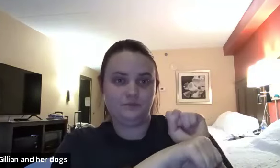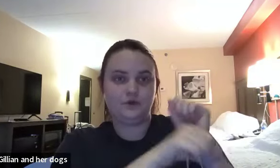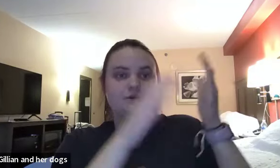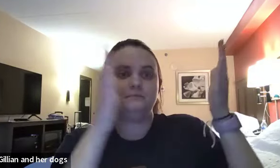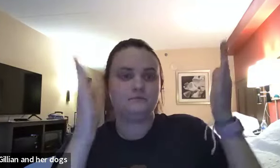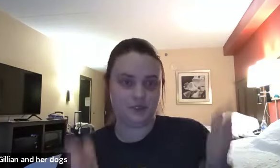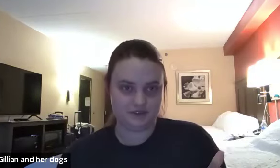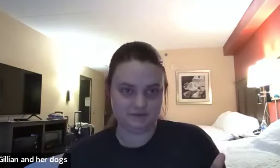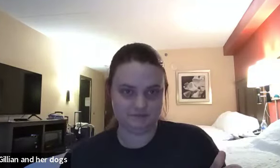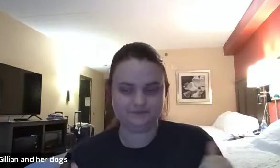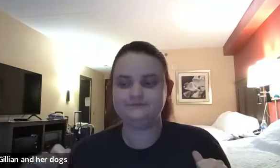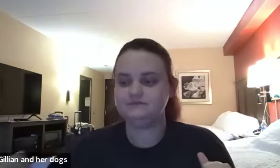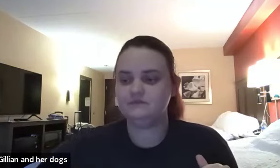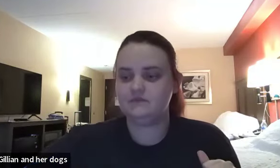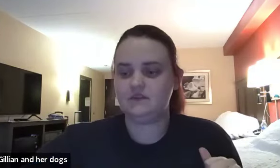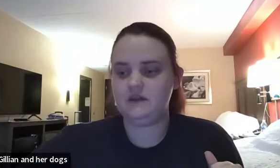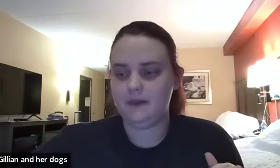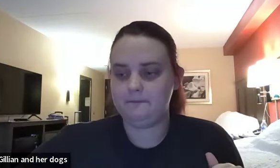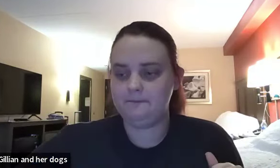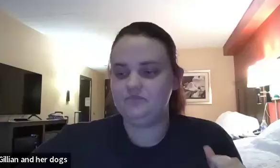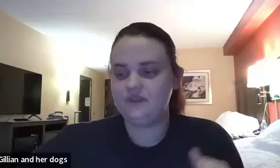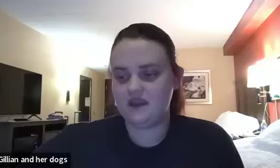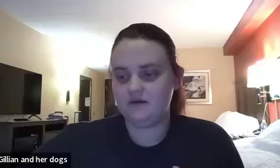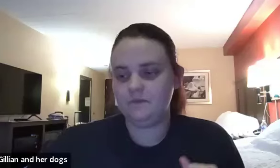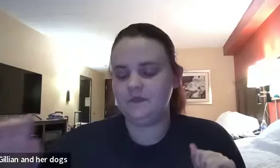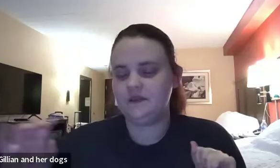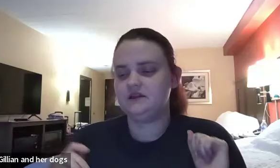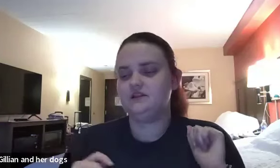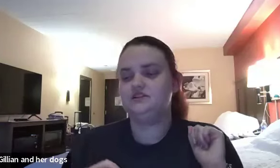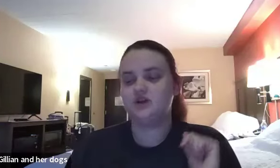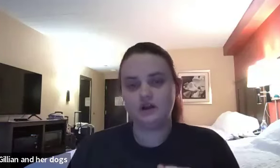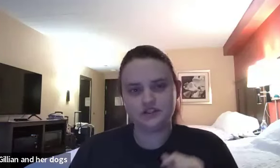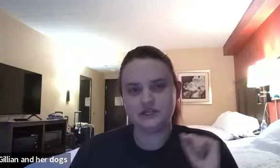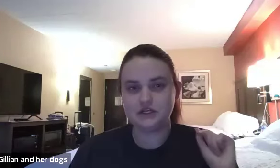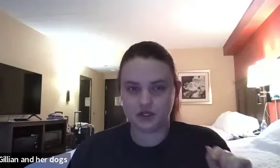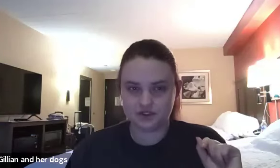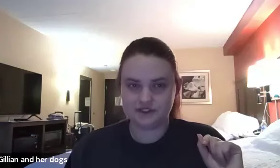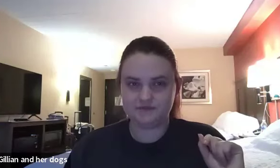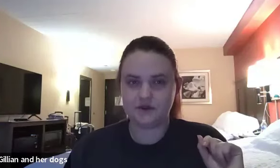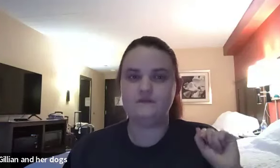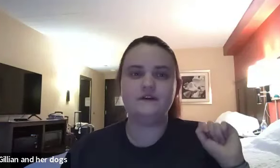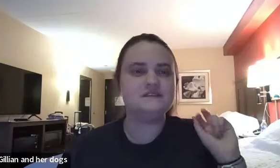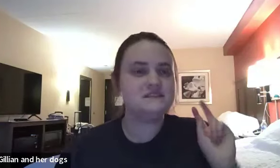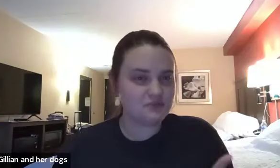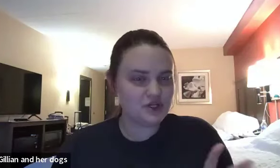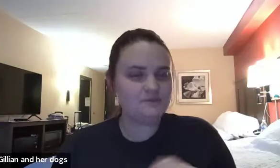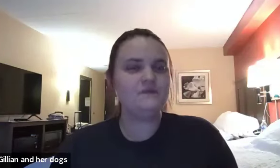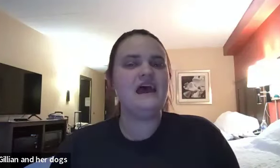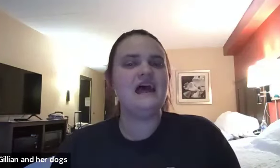work person. Okay. Now, doctor and nurse are very similar, and